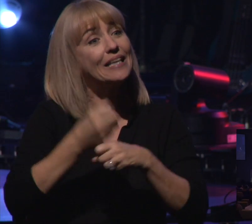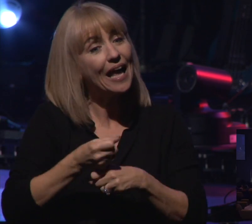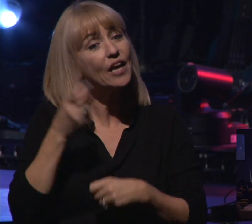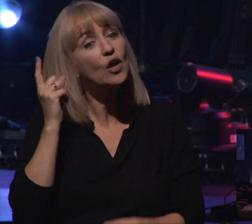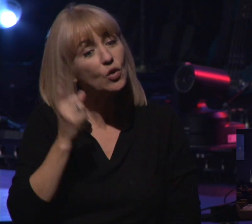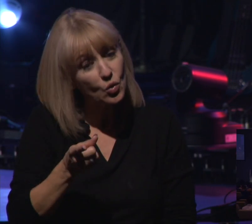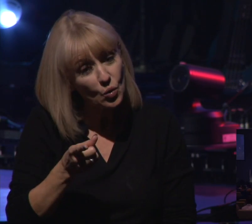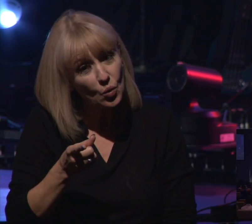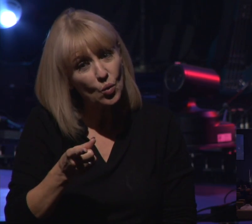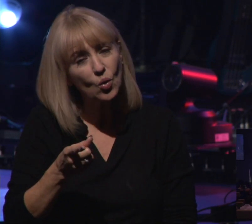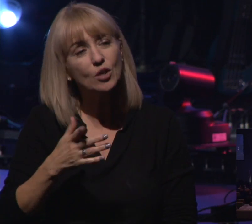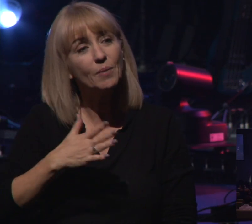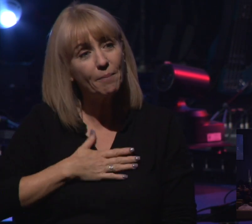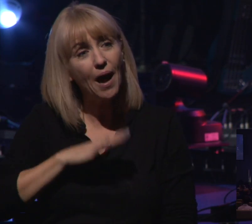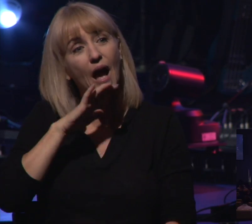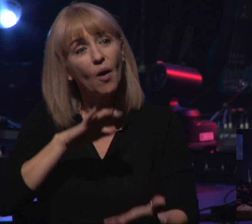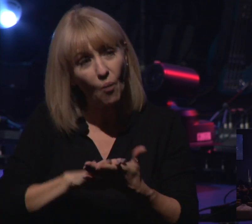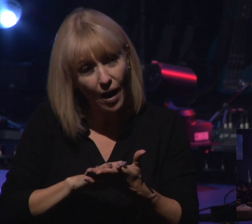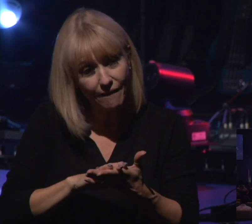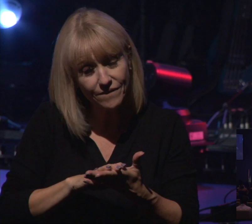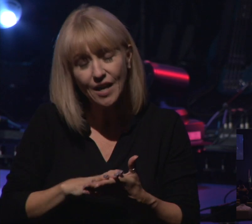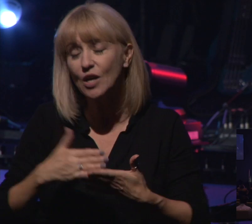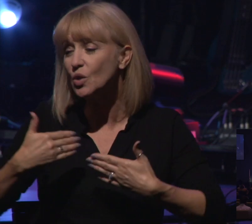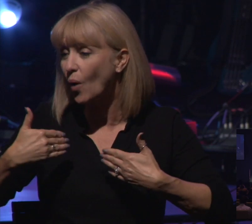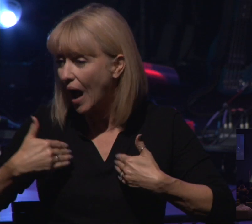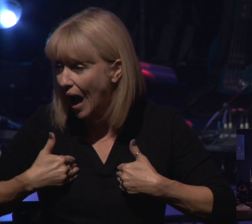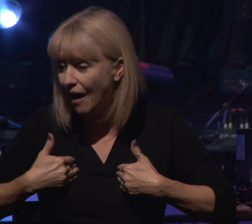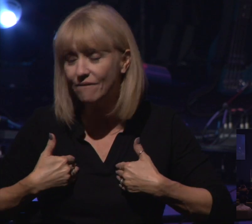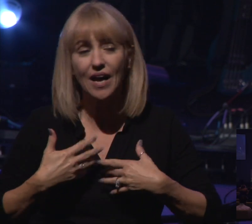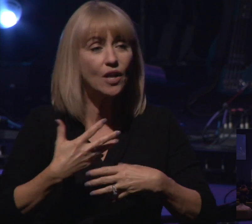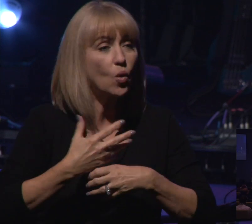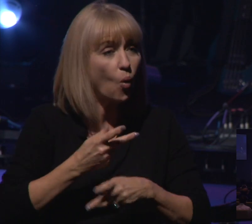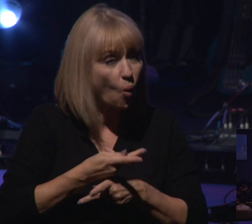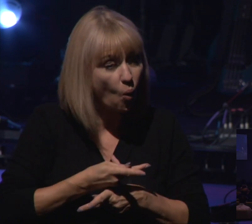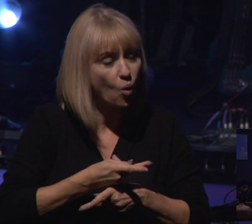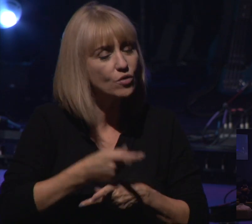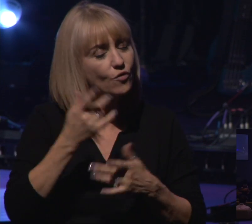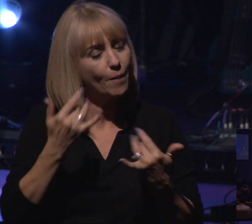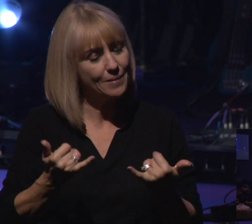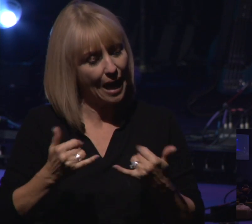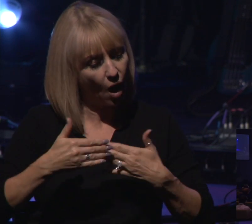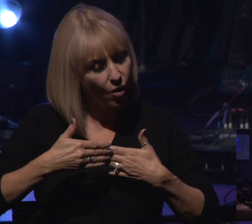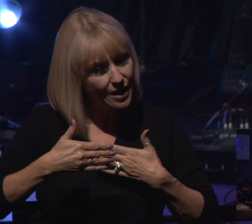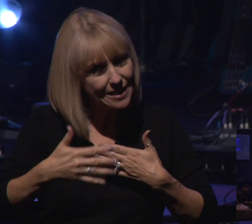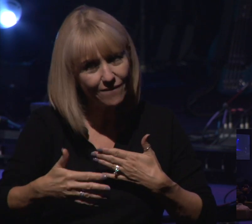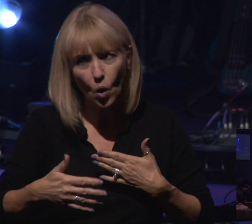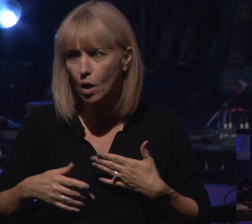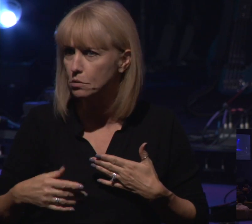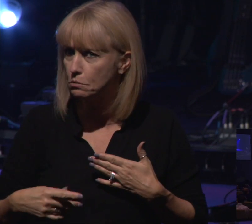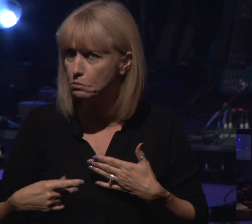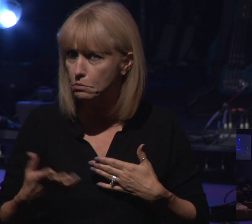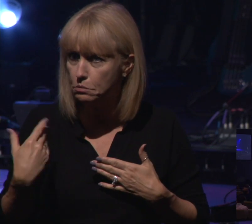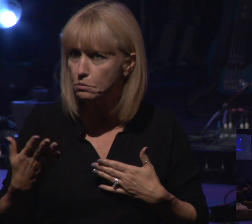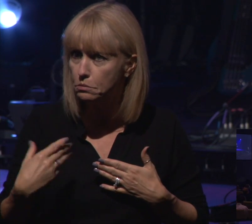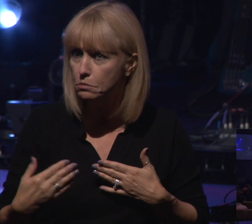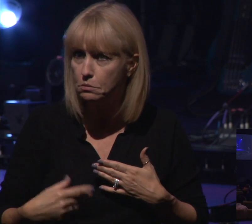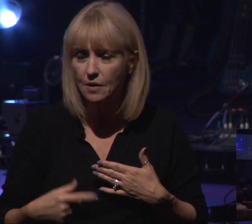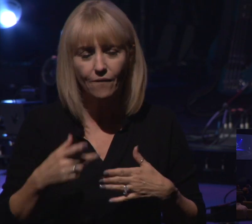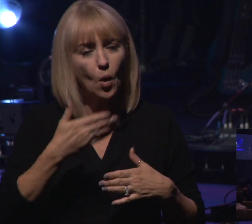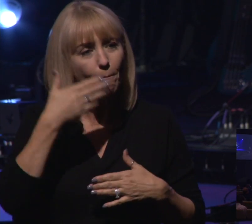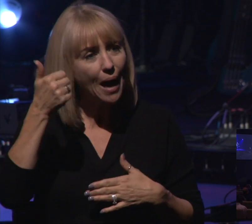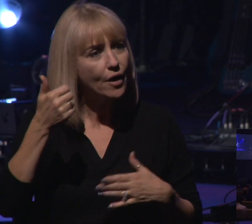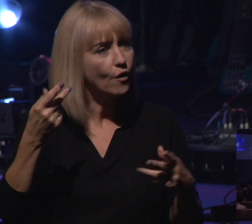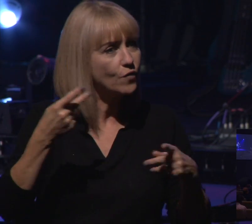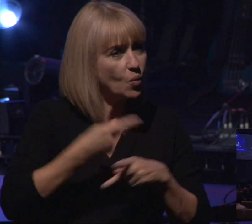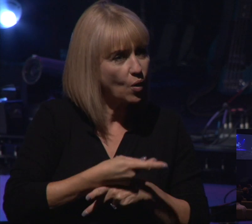you, all right? I take you to be my wife, to have and to hold from this day forward. Let me